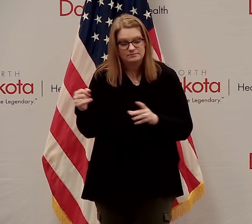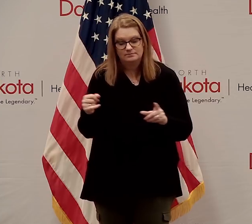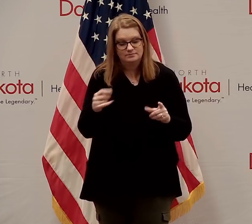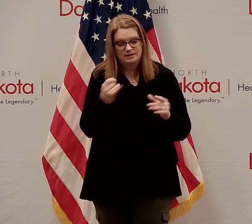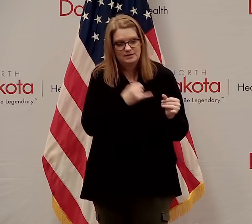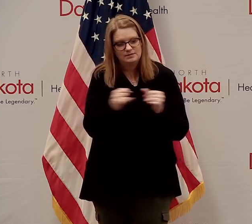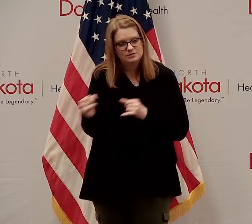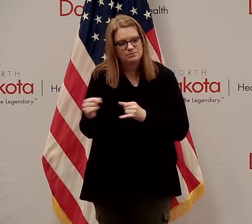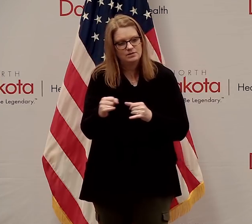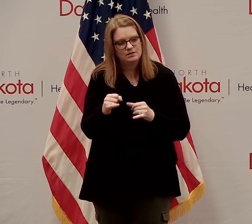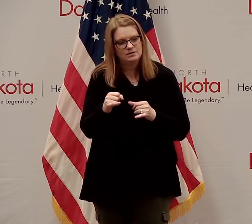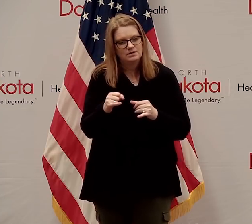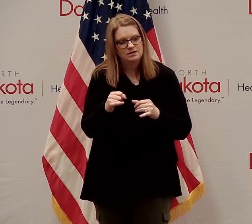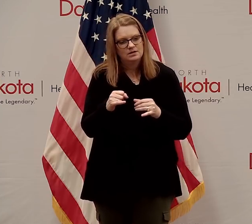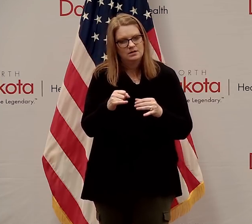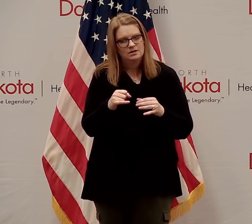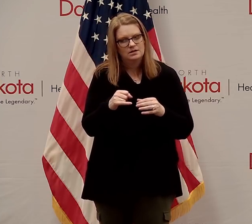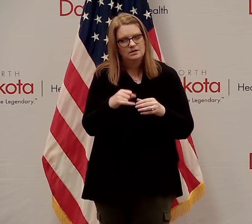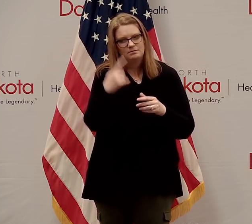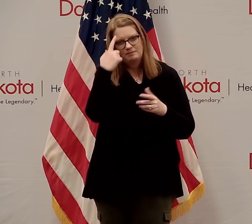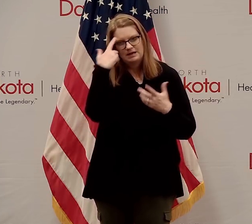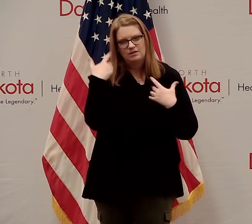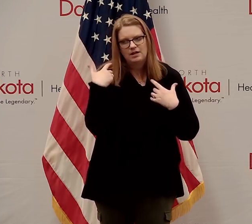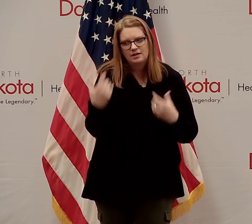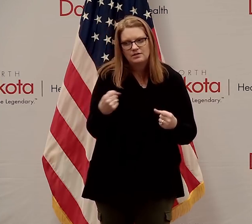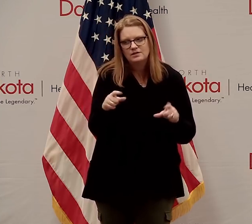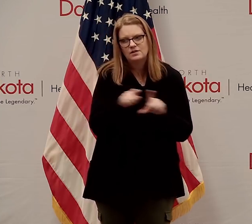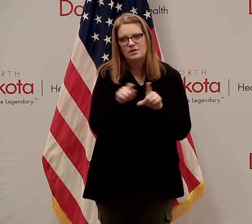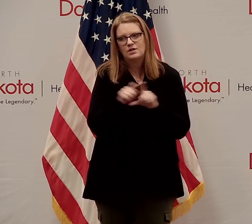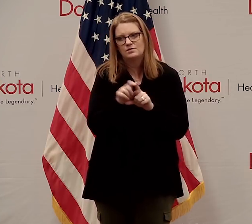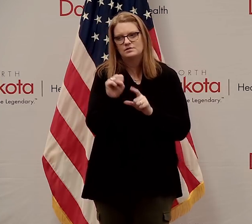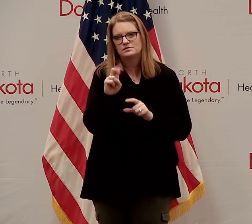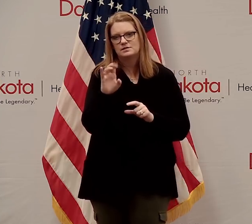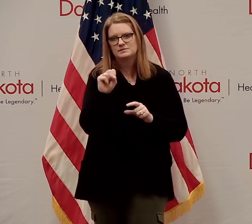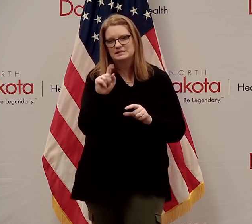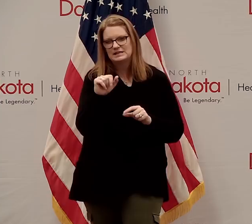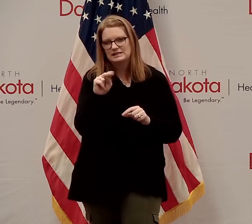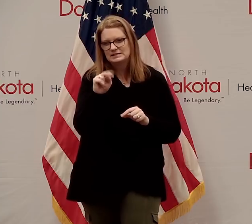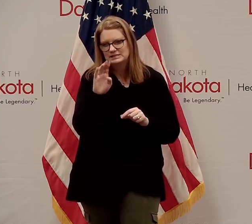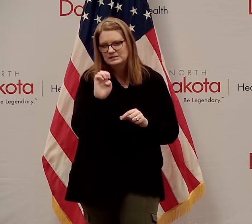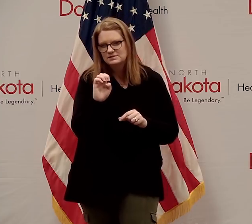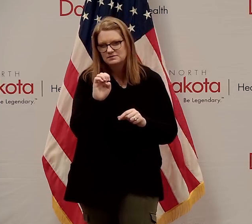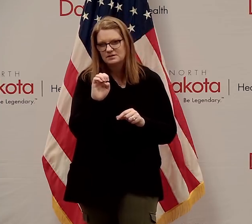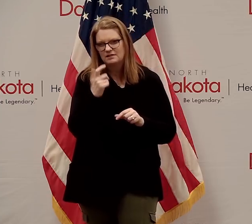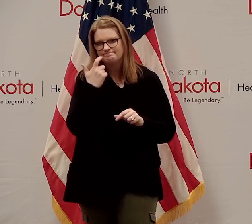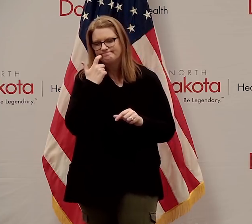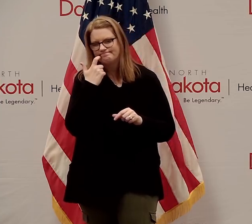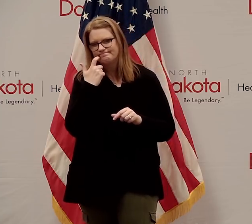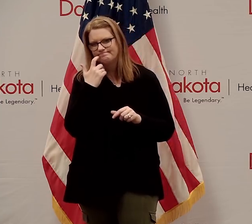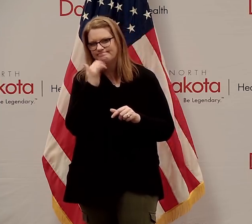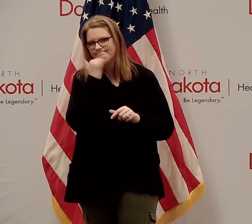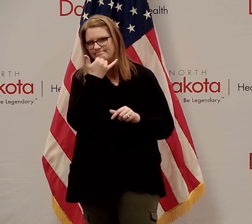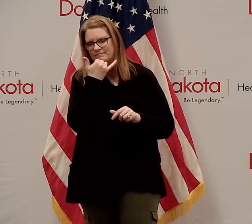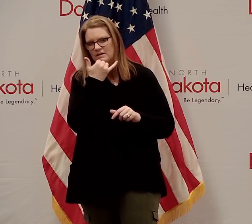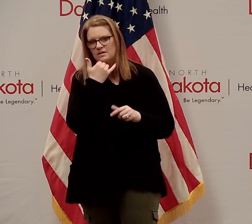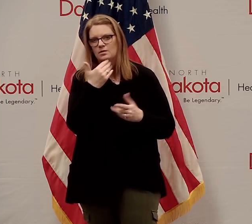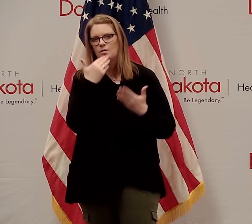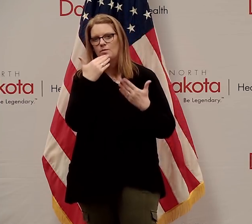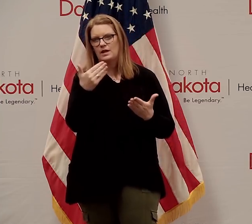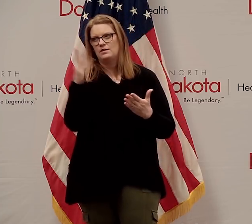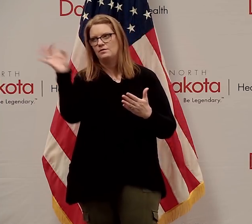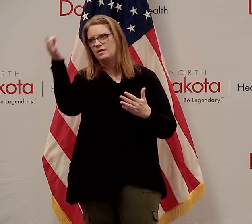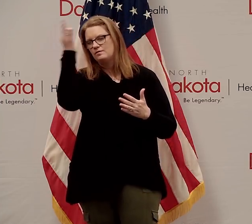with co-occurring mental illness and substance use disorders. So really welcomed federal support.